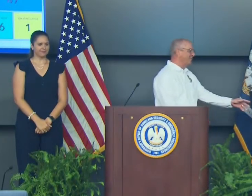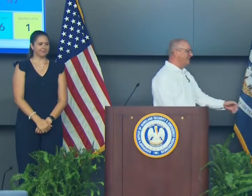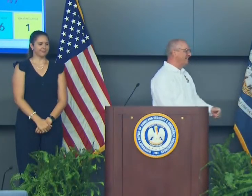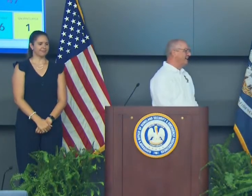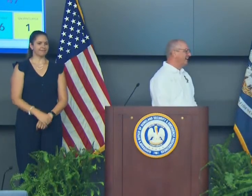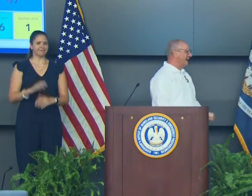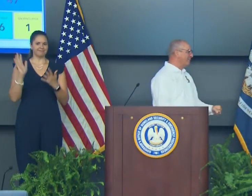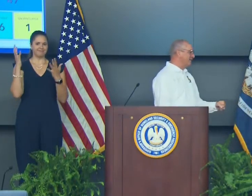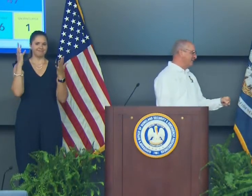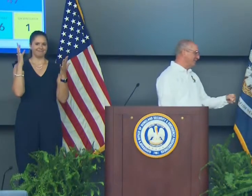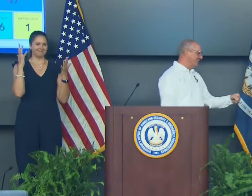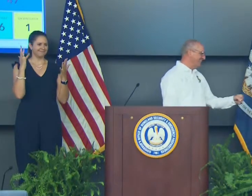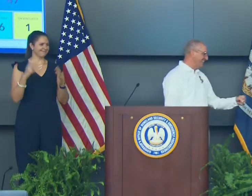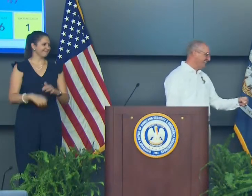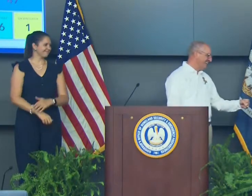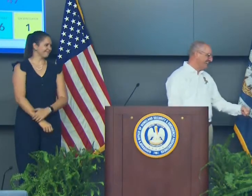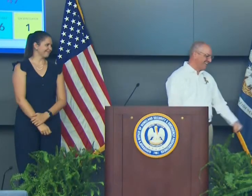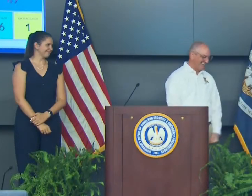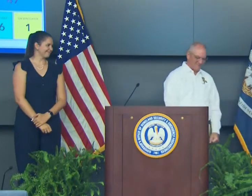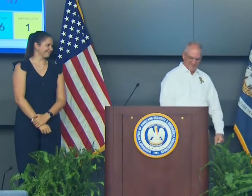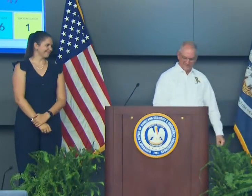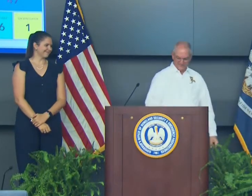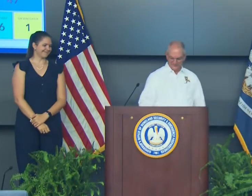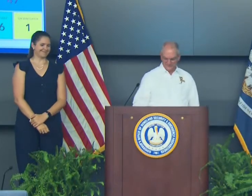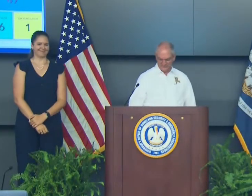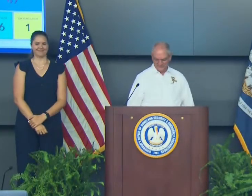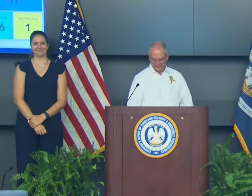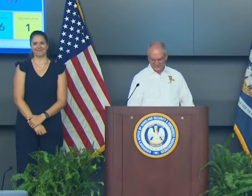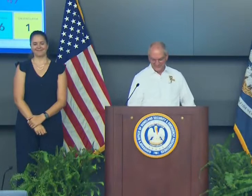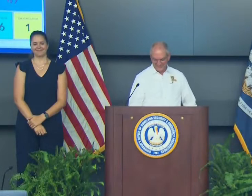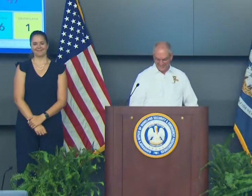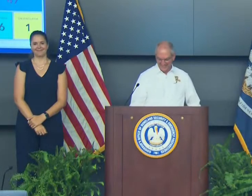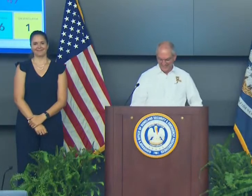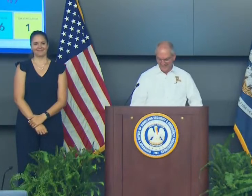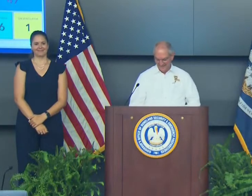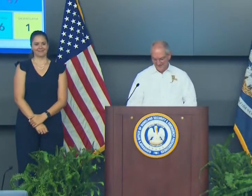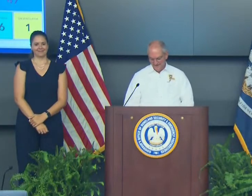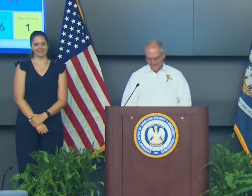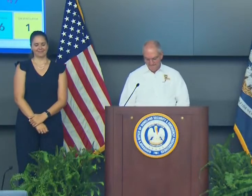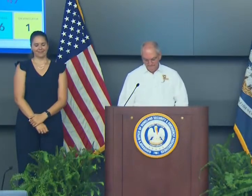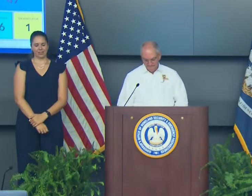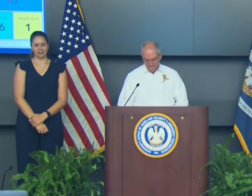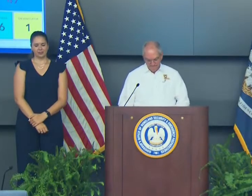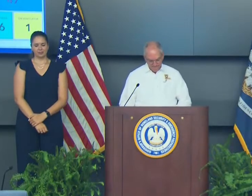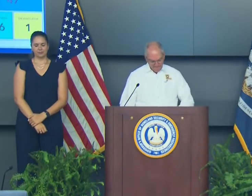Thank you so much. God bless you. Thank you. God bless you.